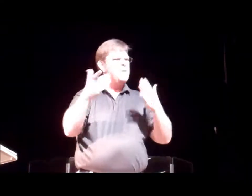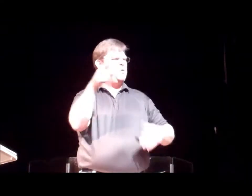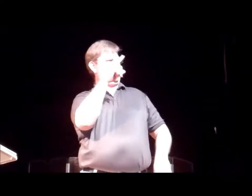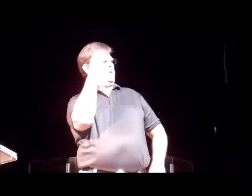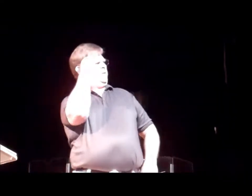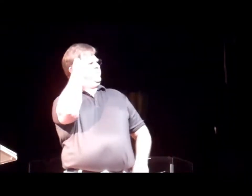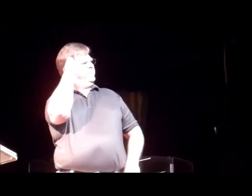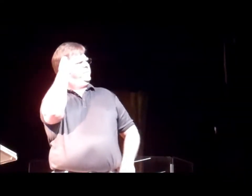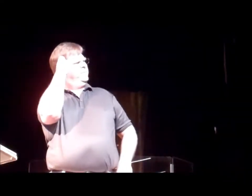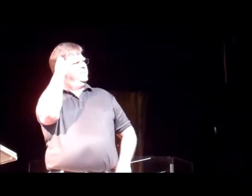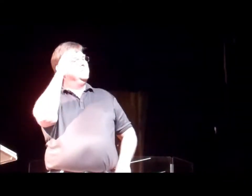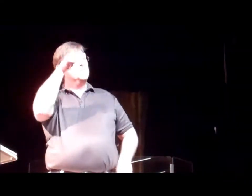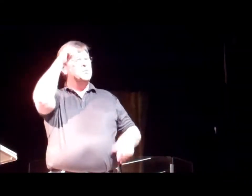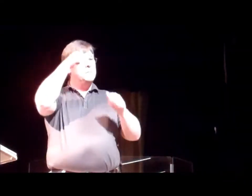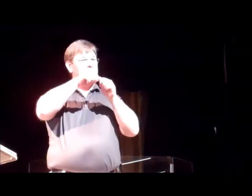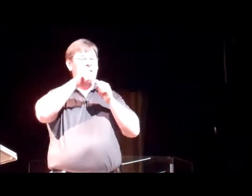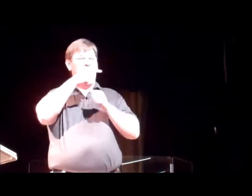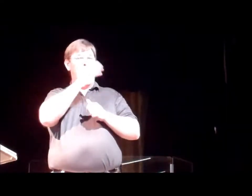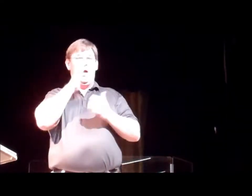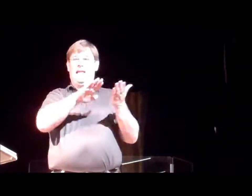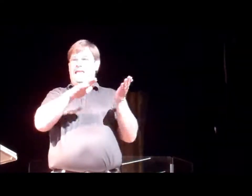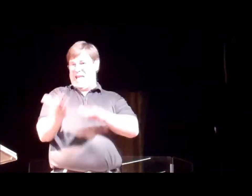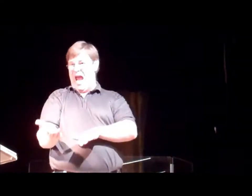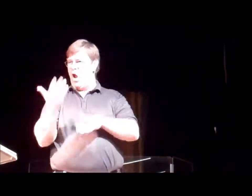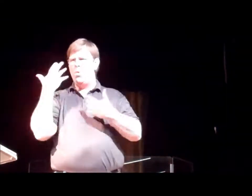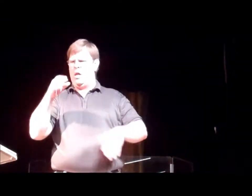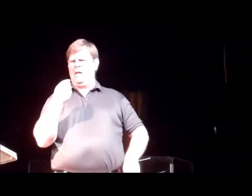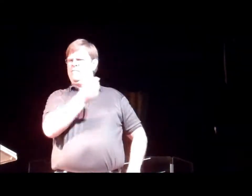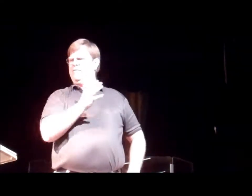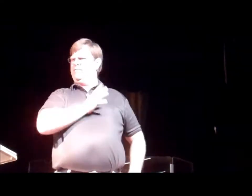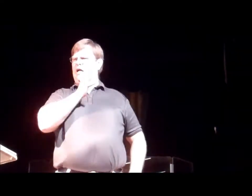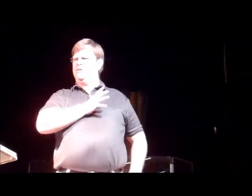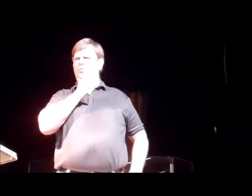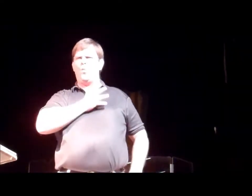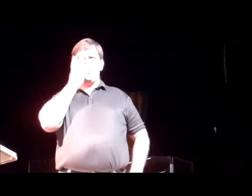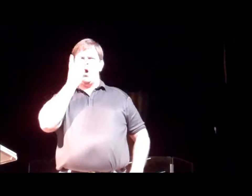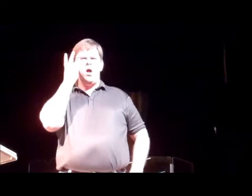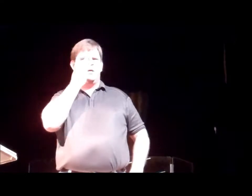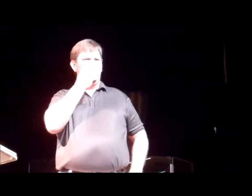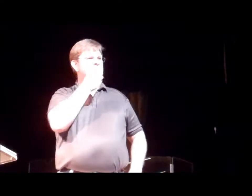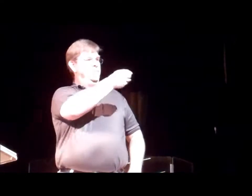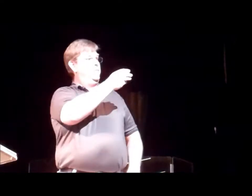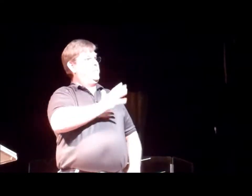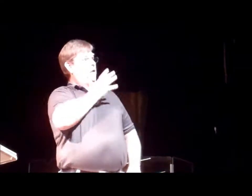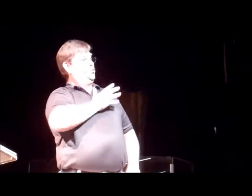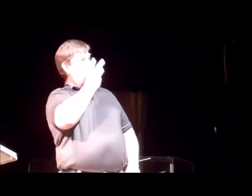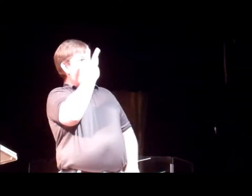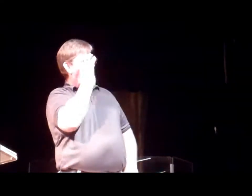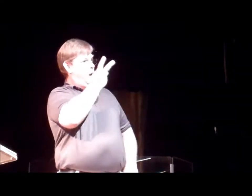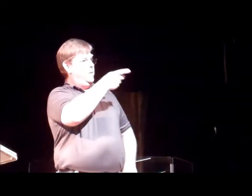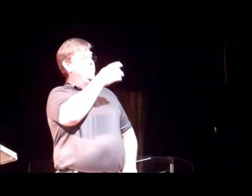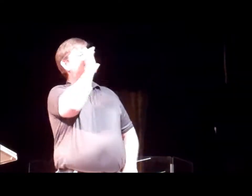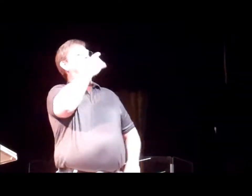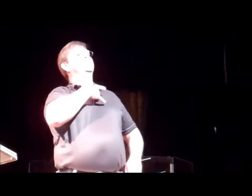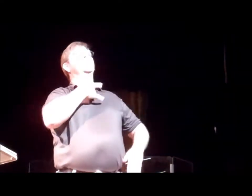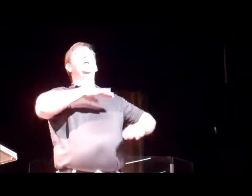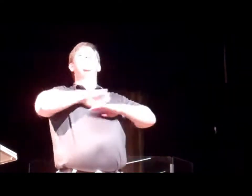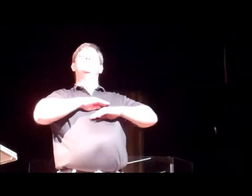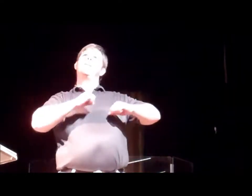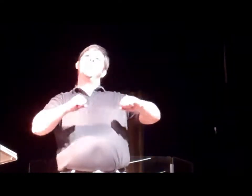tasting wine. And you might think to yourself, why would they do that? They knew he was going to die. Why would they give him the top quality wine if they knew